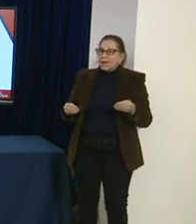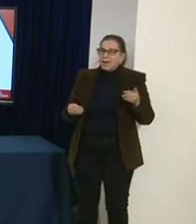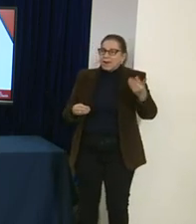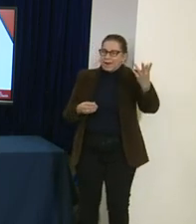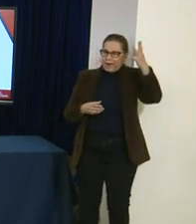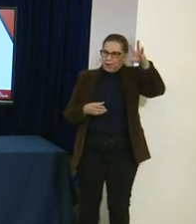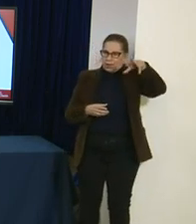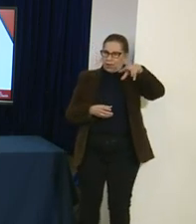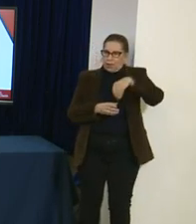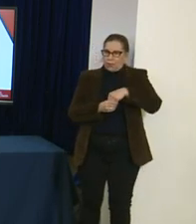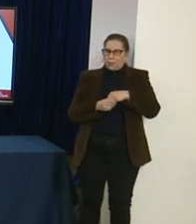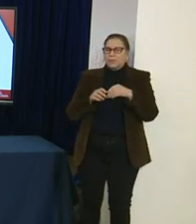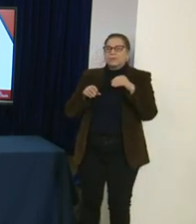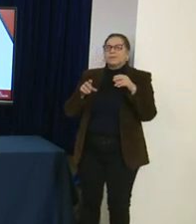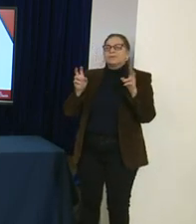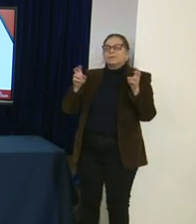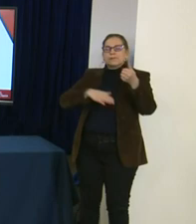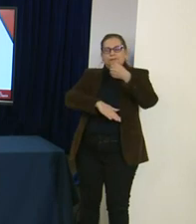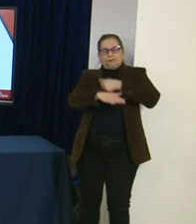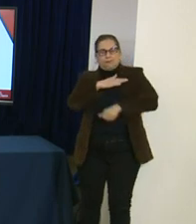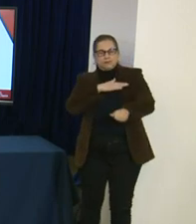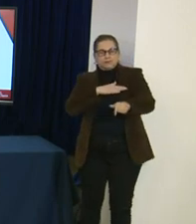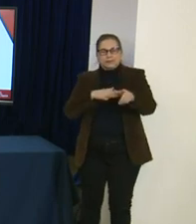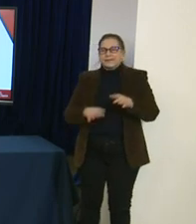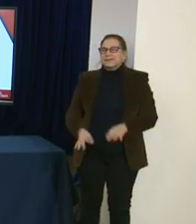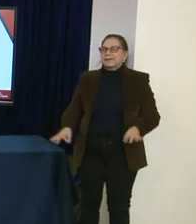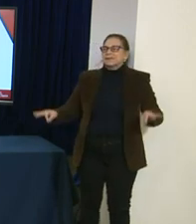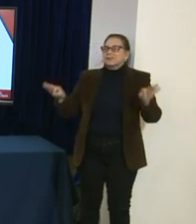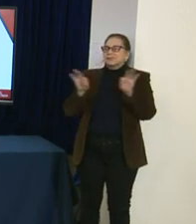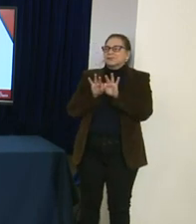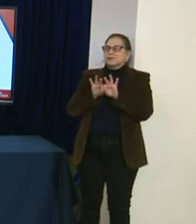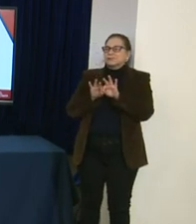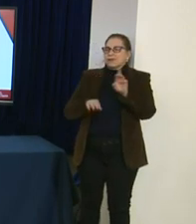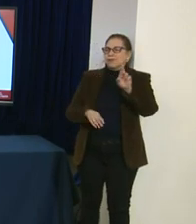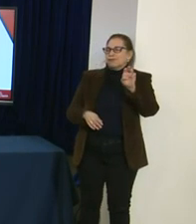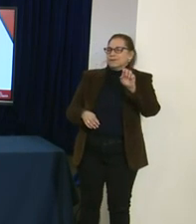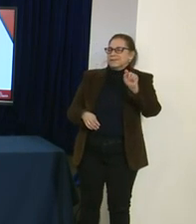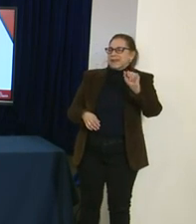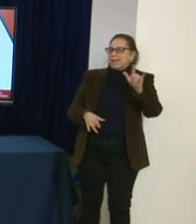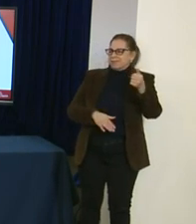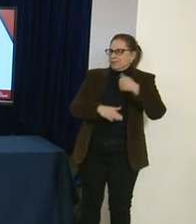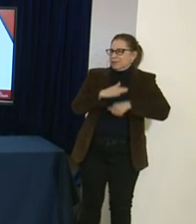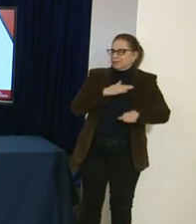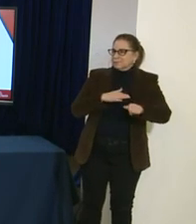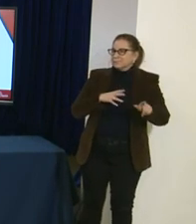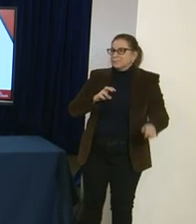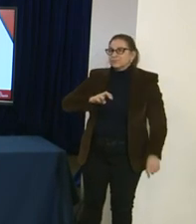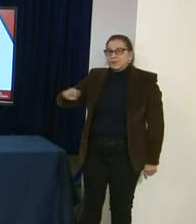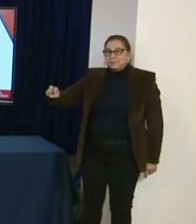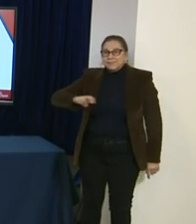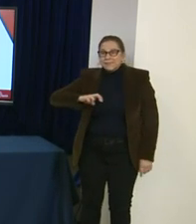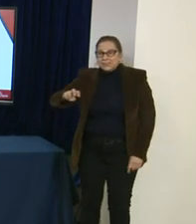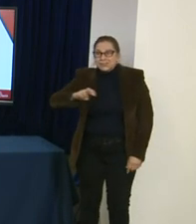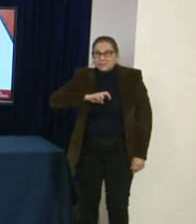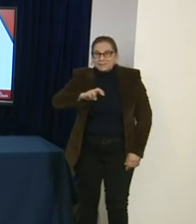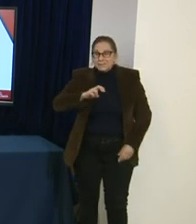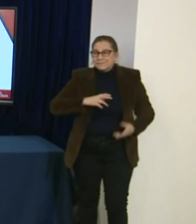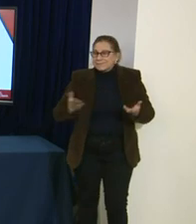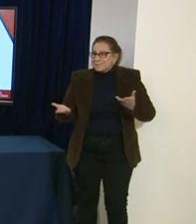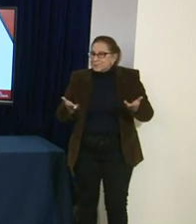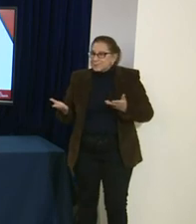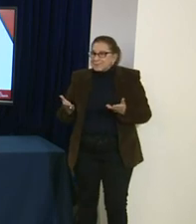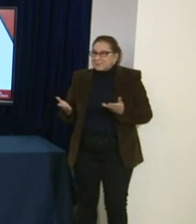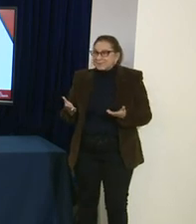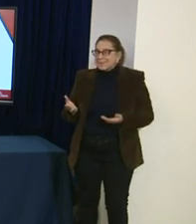retail box. In terms of transportation services, to get to your question, taxi cabs